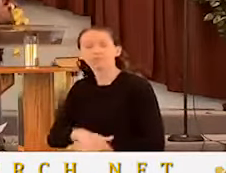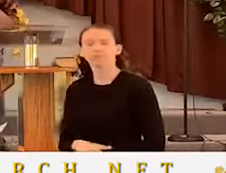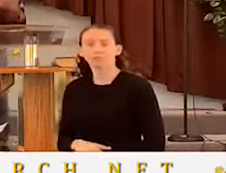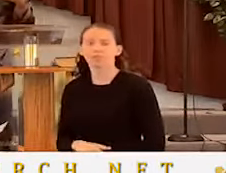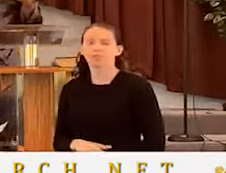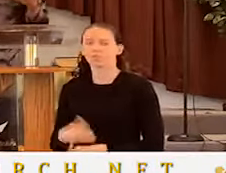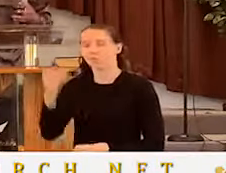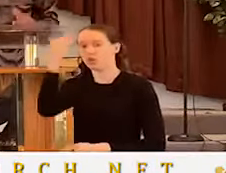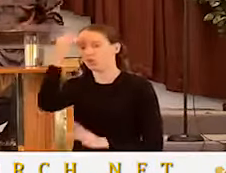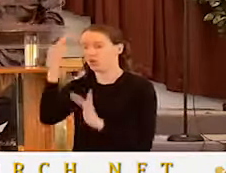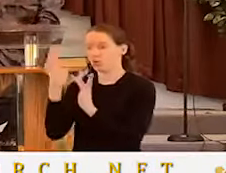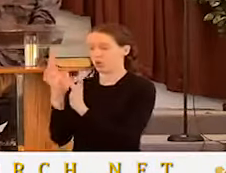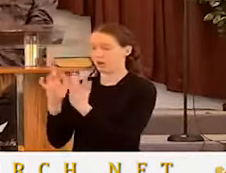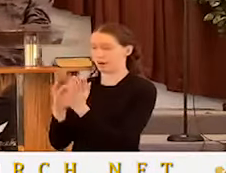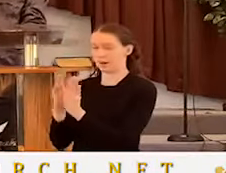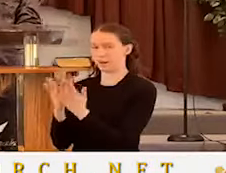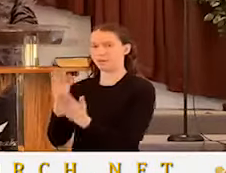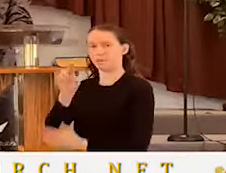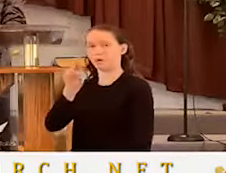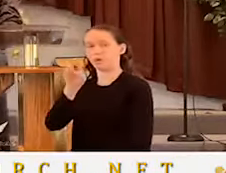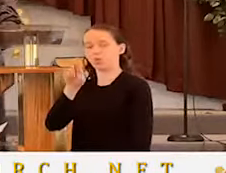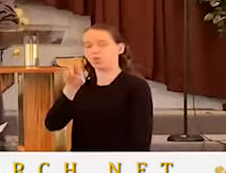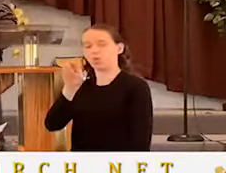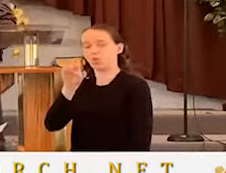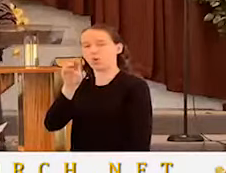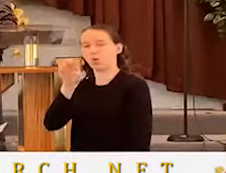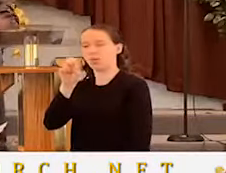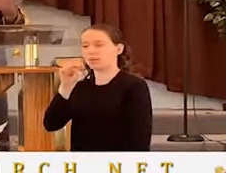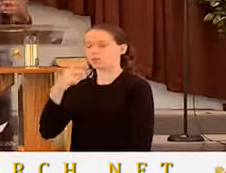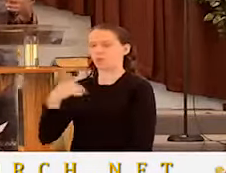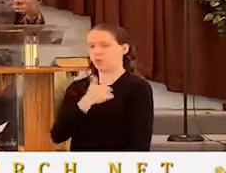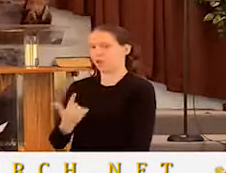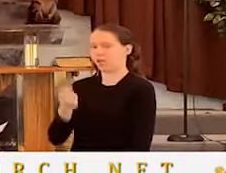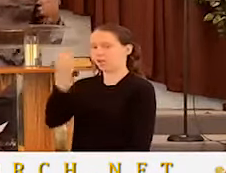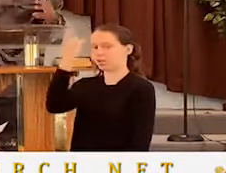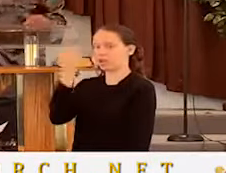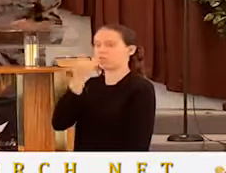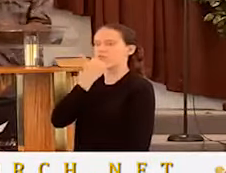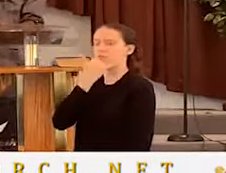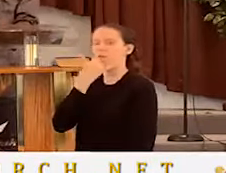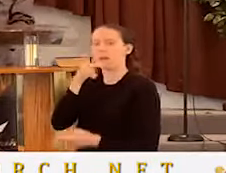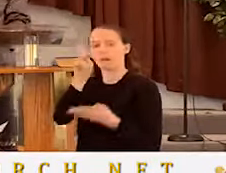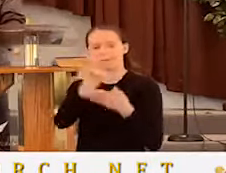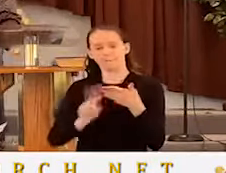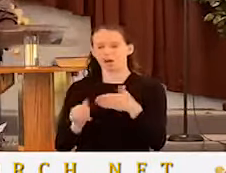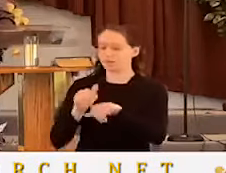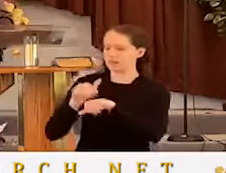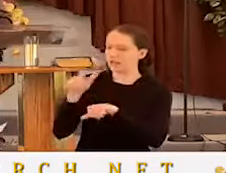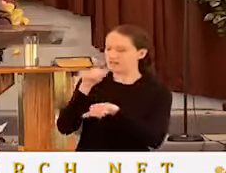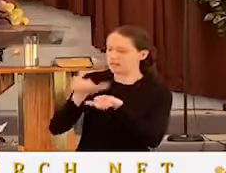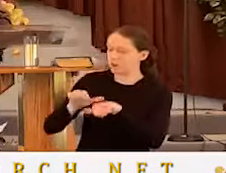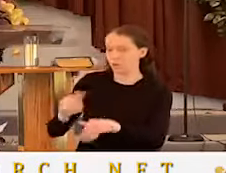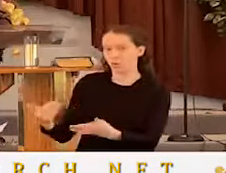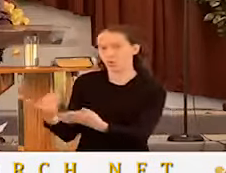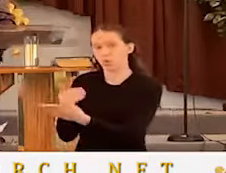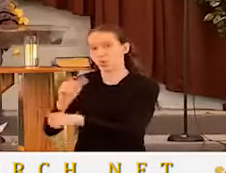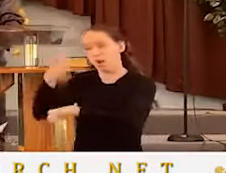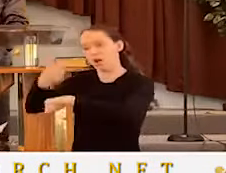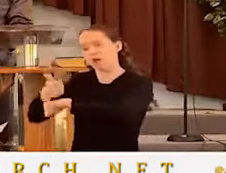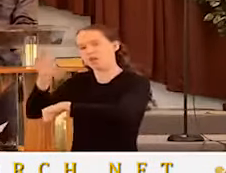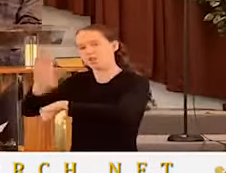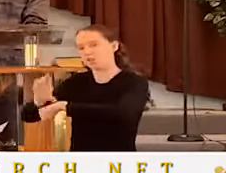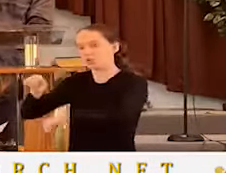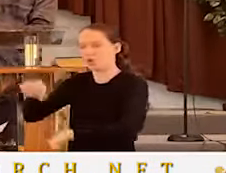This book of Romans is widely misinterpreted while Paul writes to this newly founded church in Rome. Although